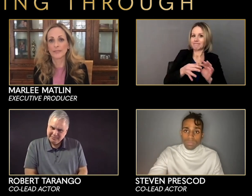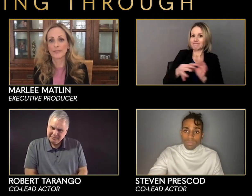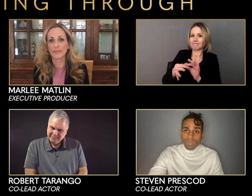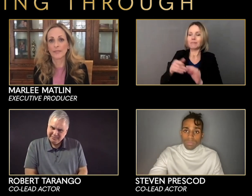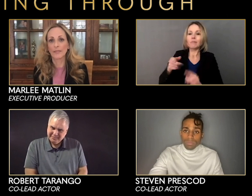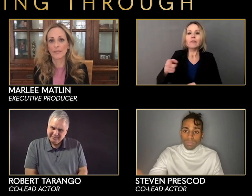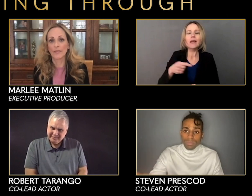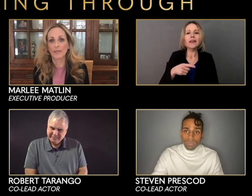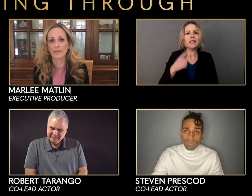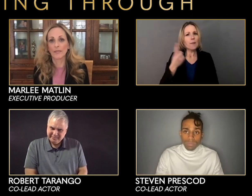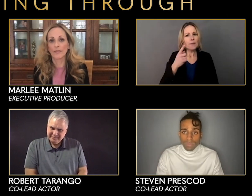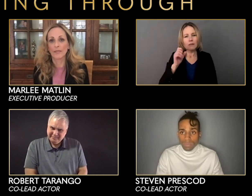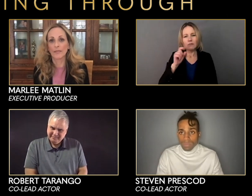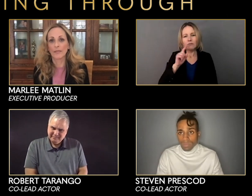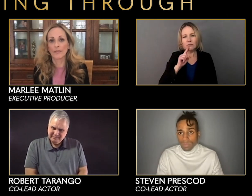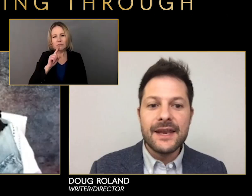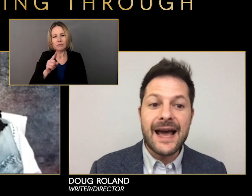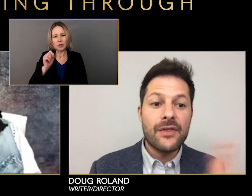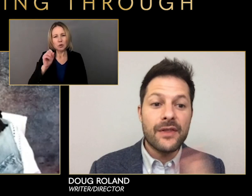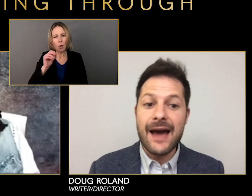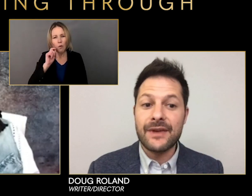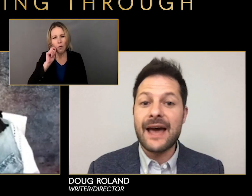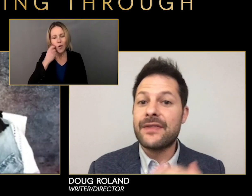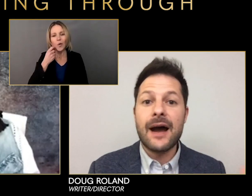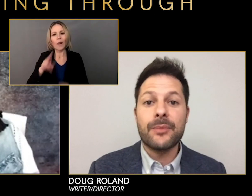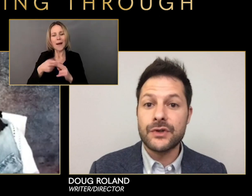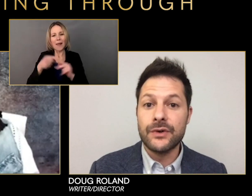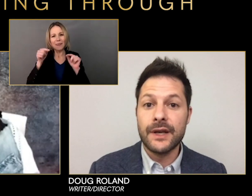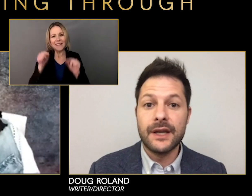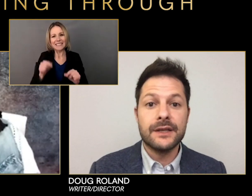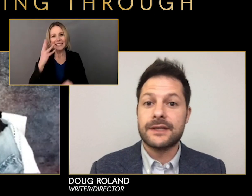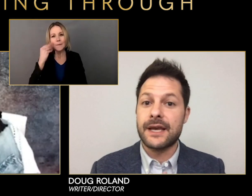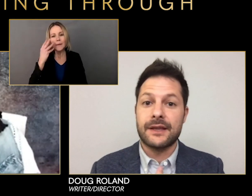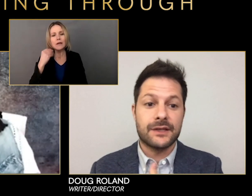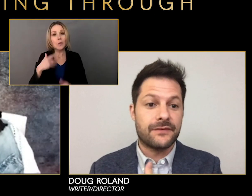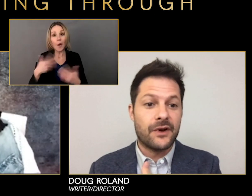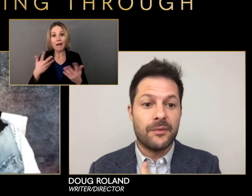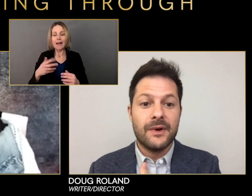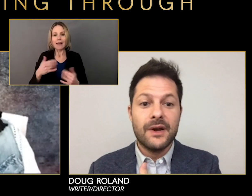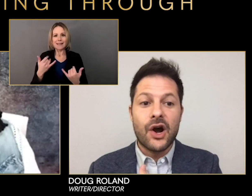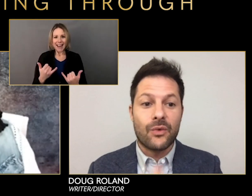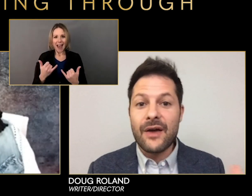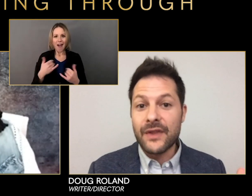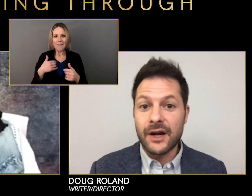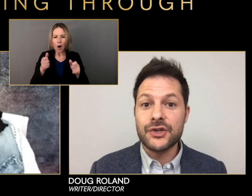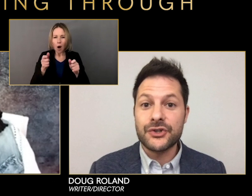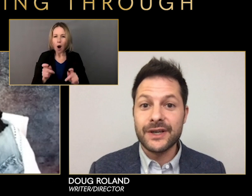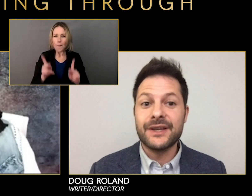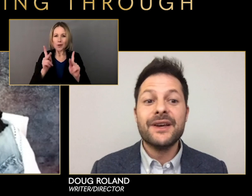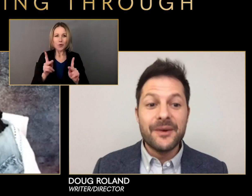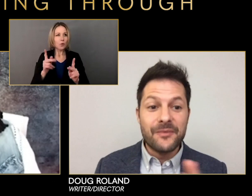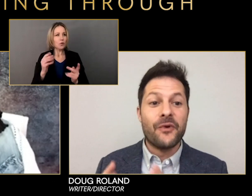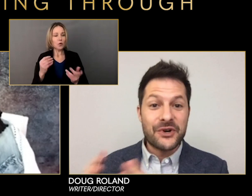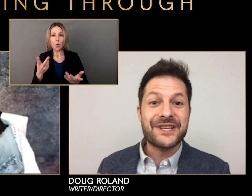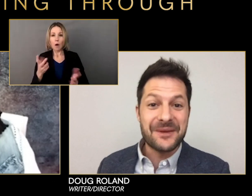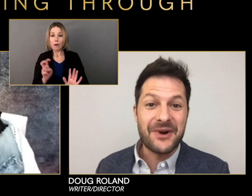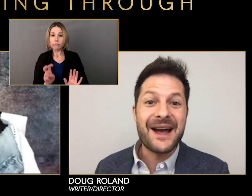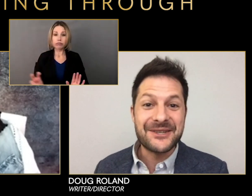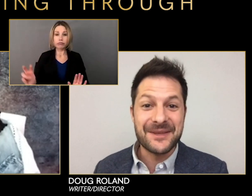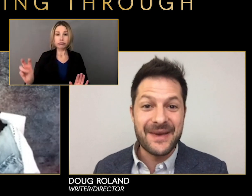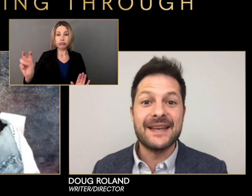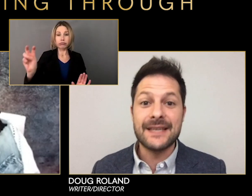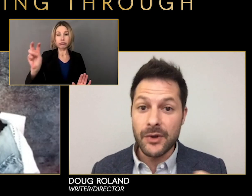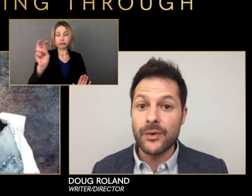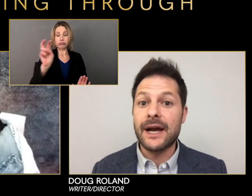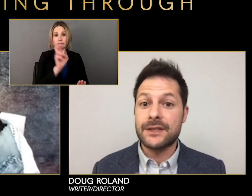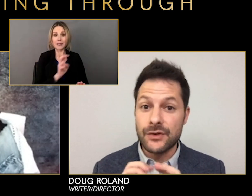cool about this experience is that now, having had the opportunity to take this film around the country, fortunately, prior